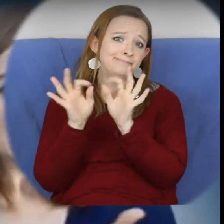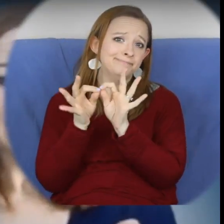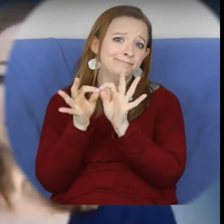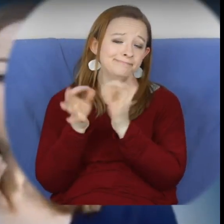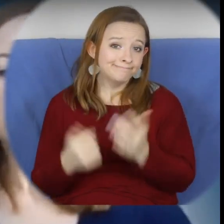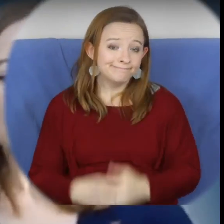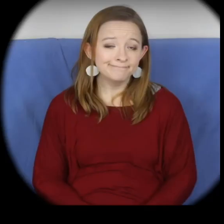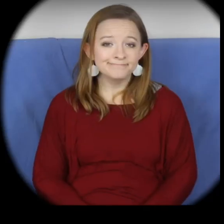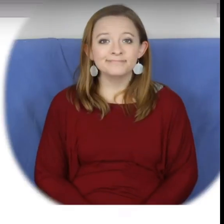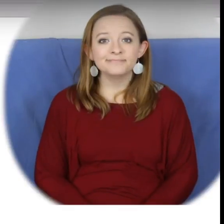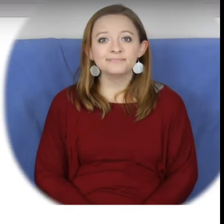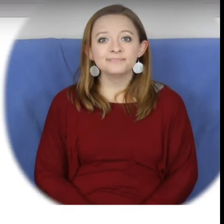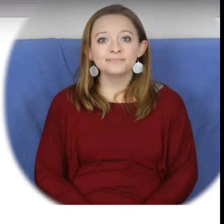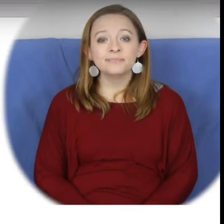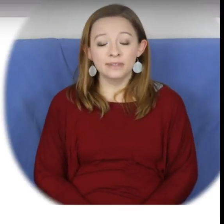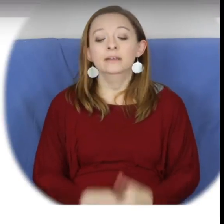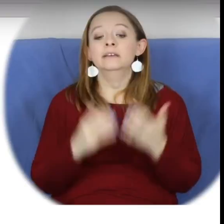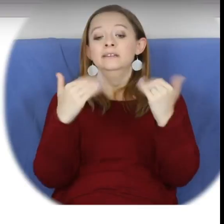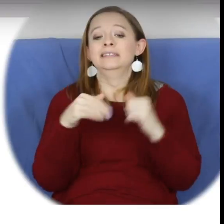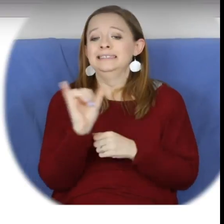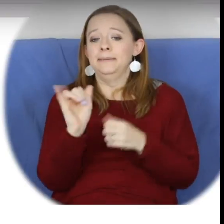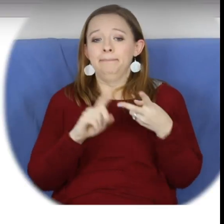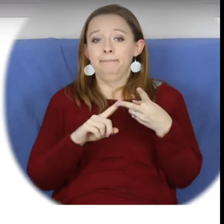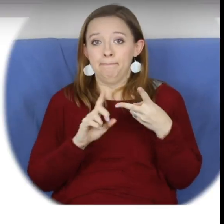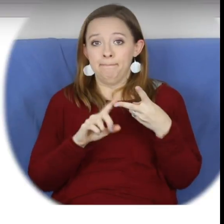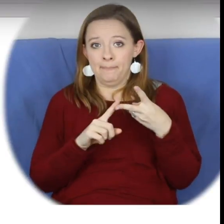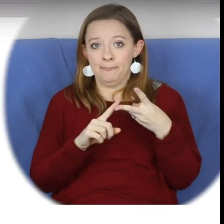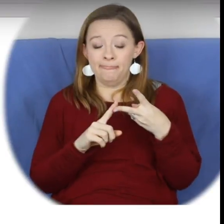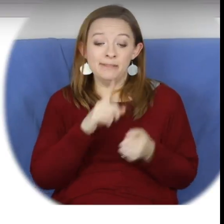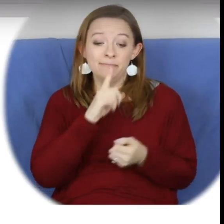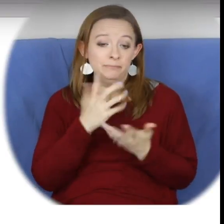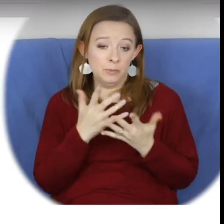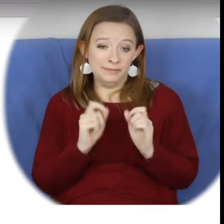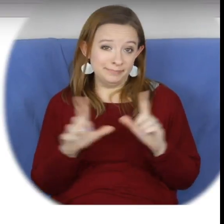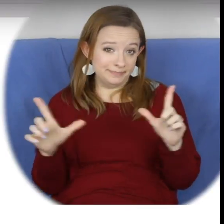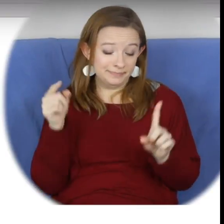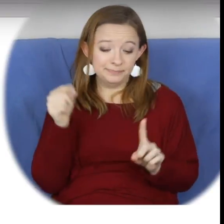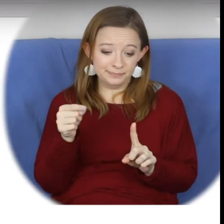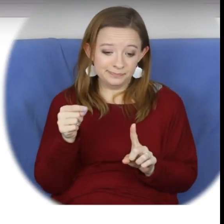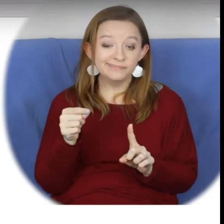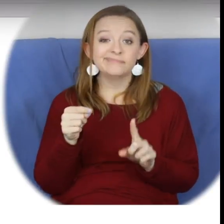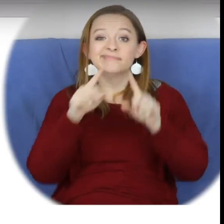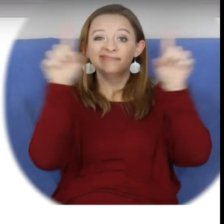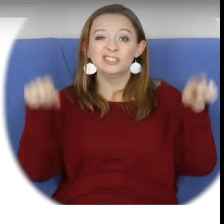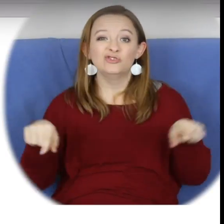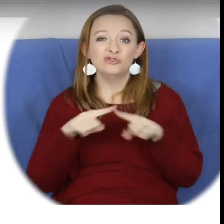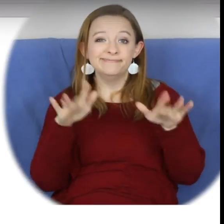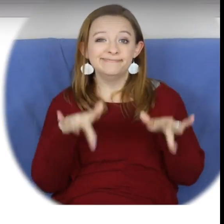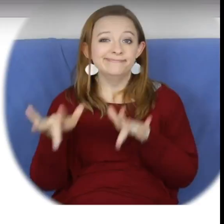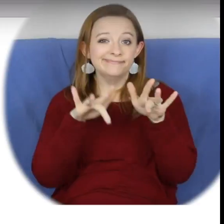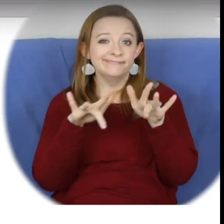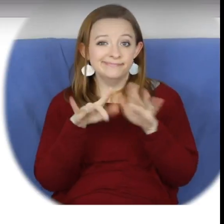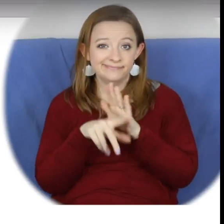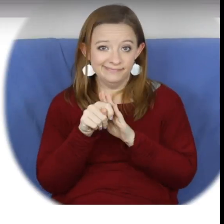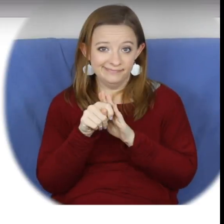But I like talking about signing and interpreting, and so the same thing is for the second video. If it's not very